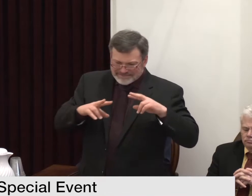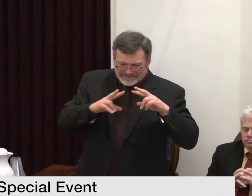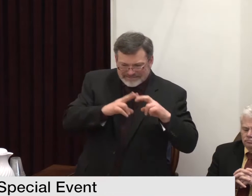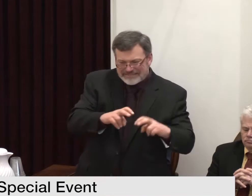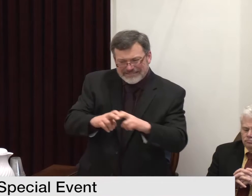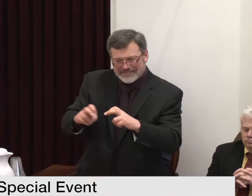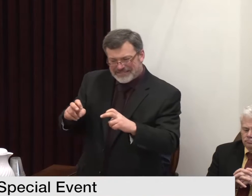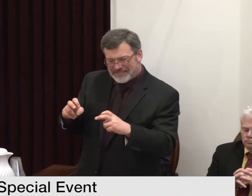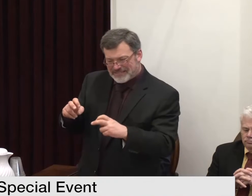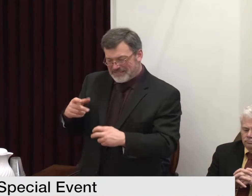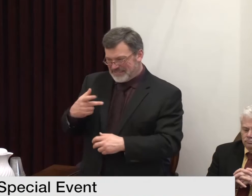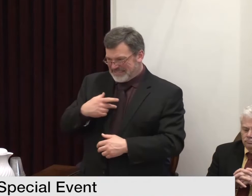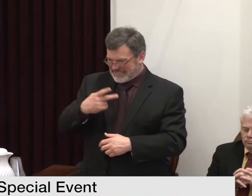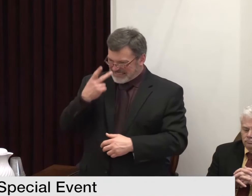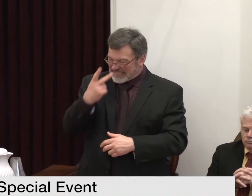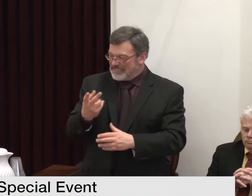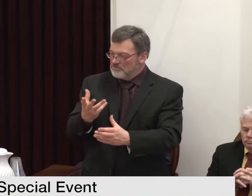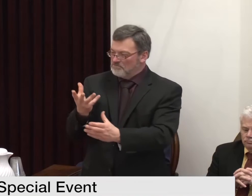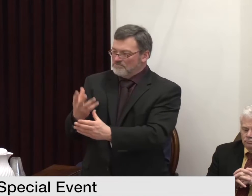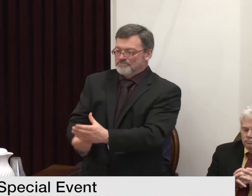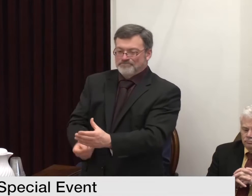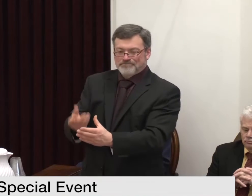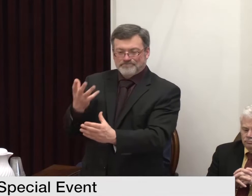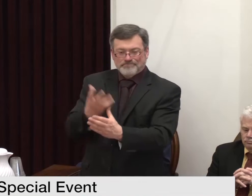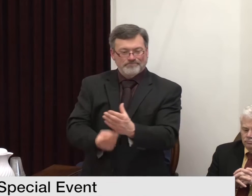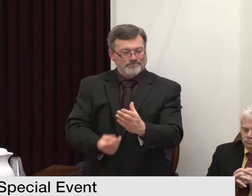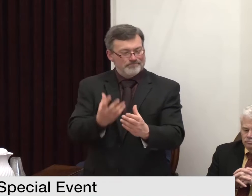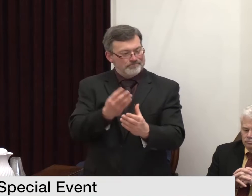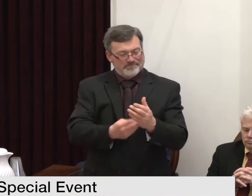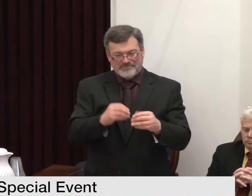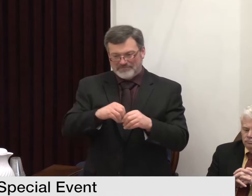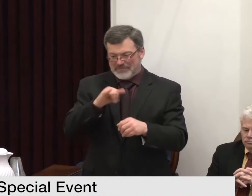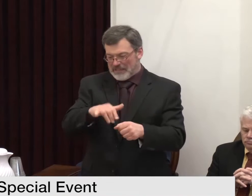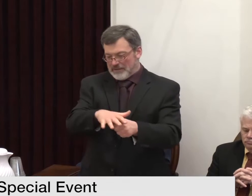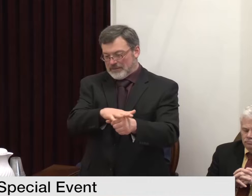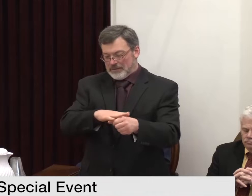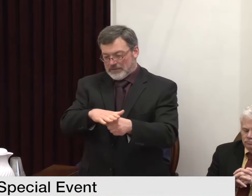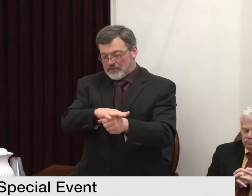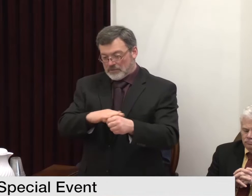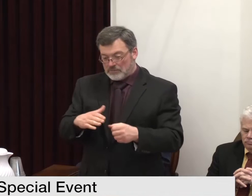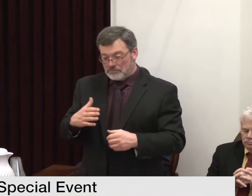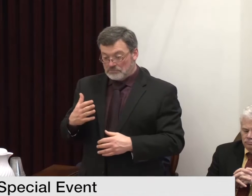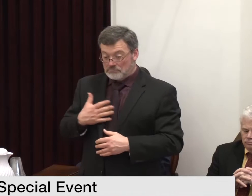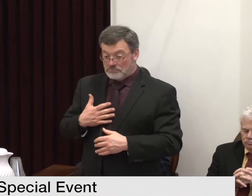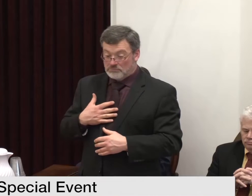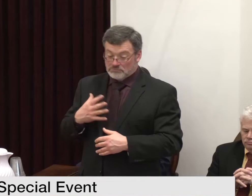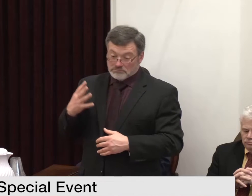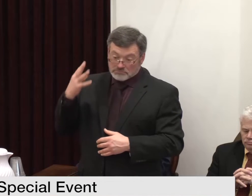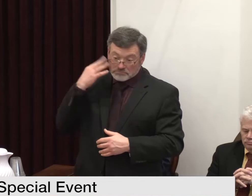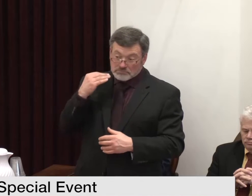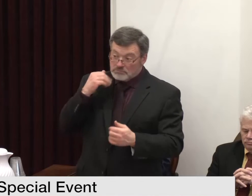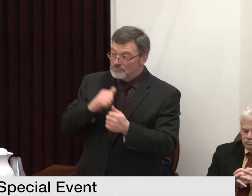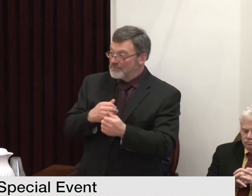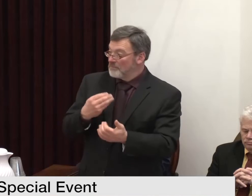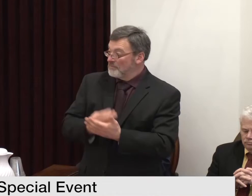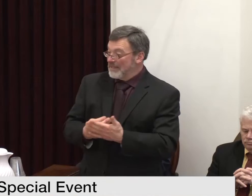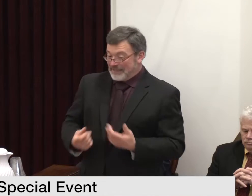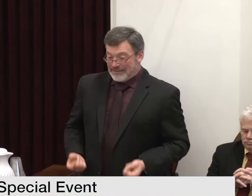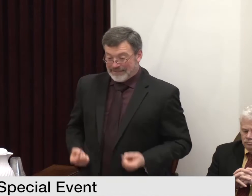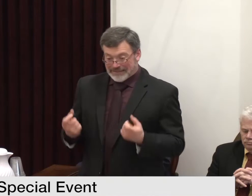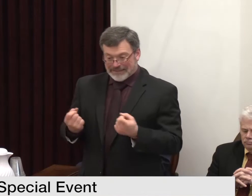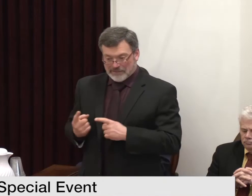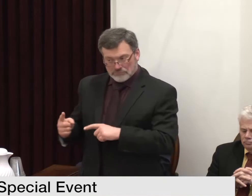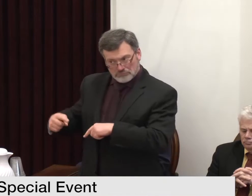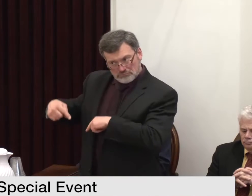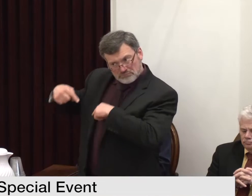every county. And our experience with historic spending and decades of anecdotes and case studies